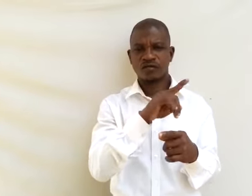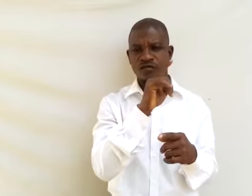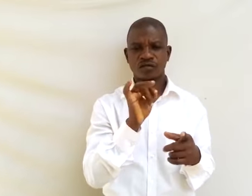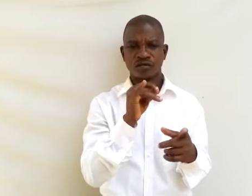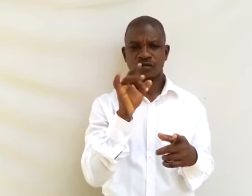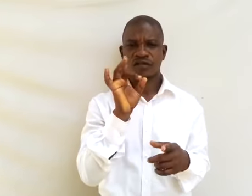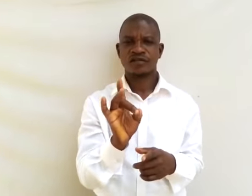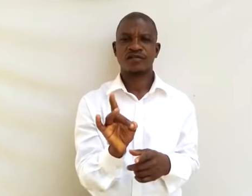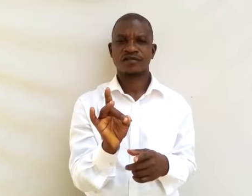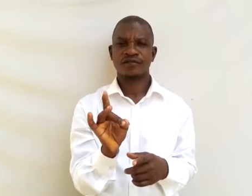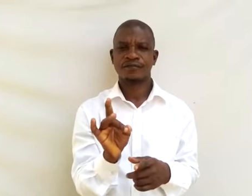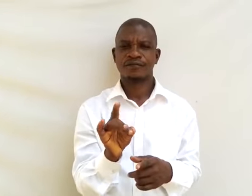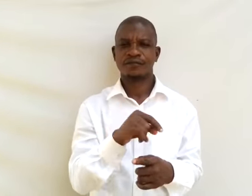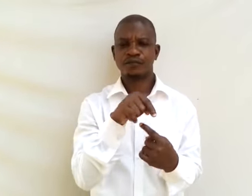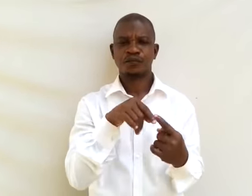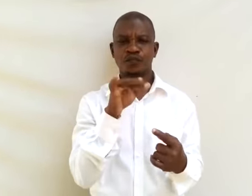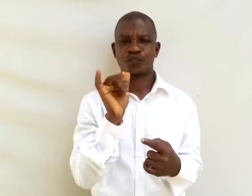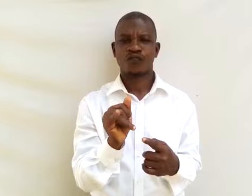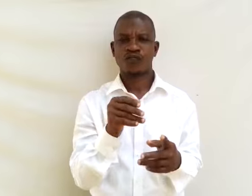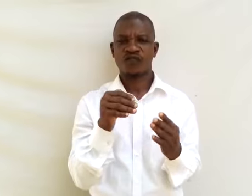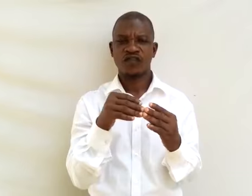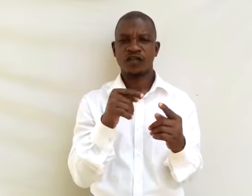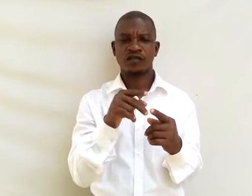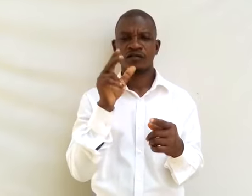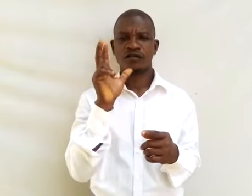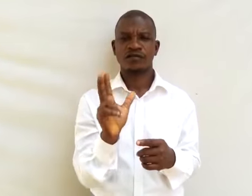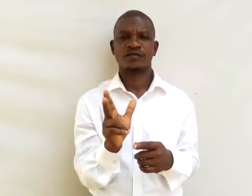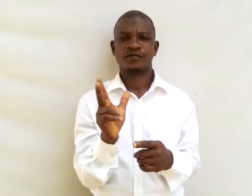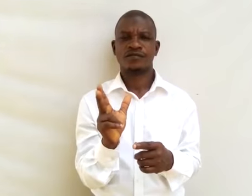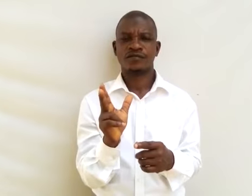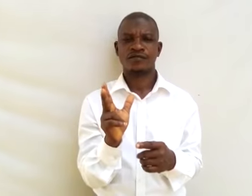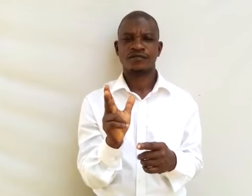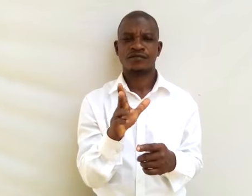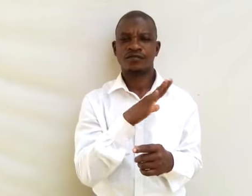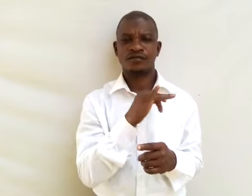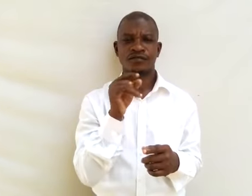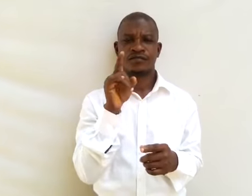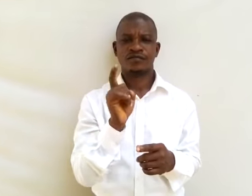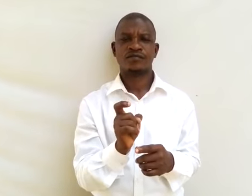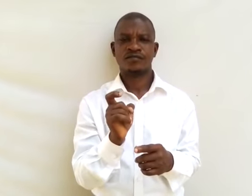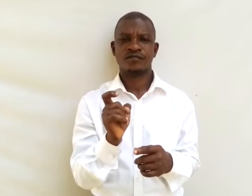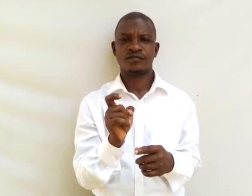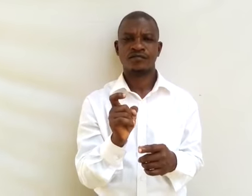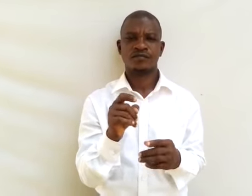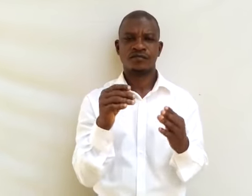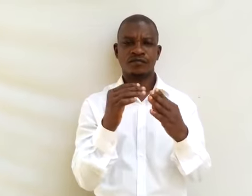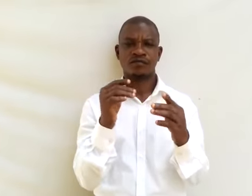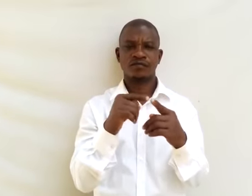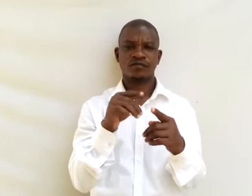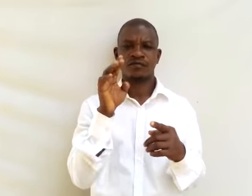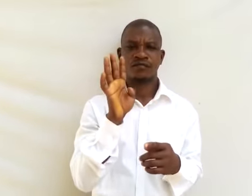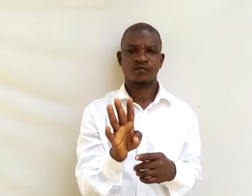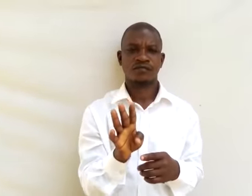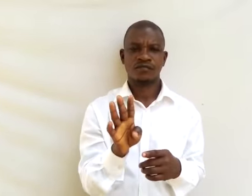108 when Y is equal to 3 and Z is equal to 4,